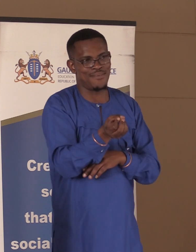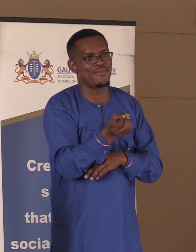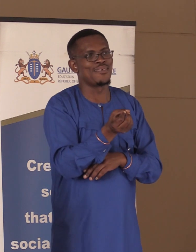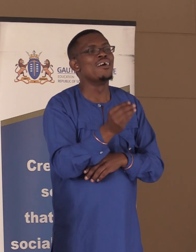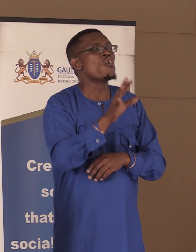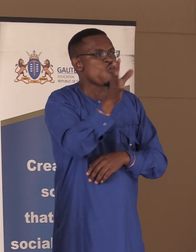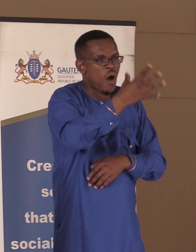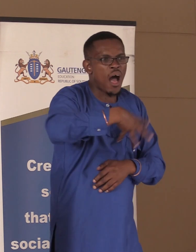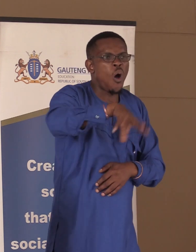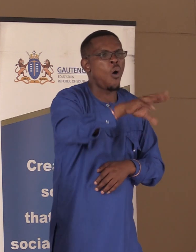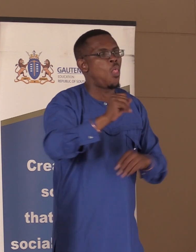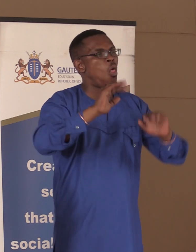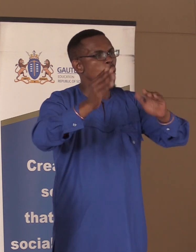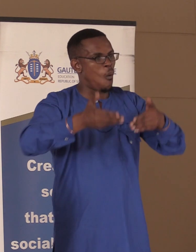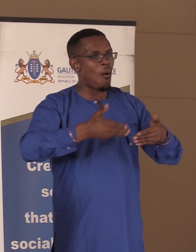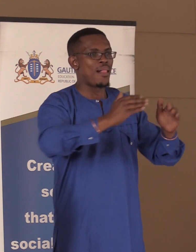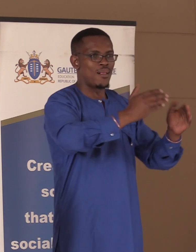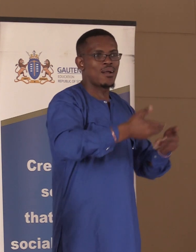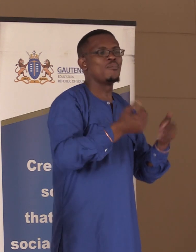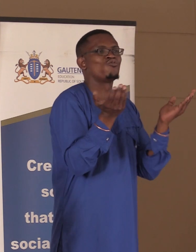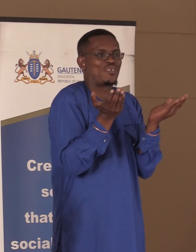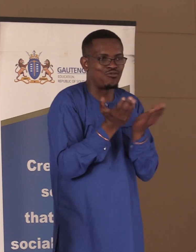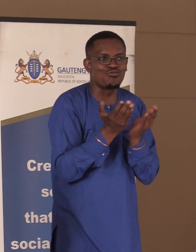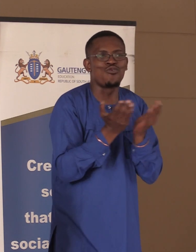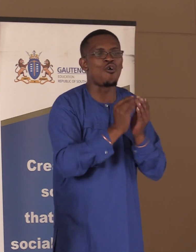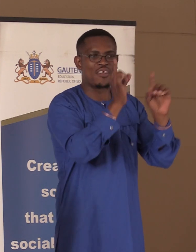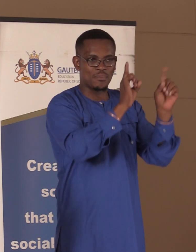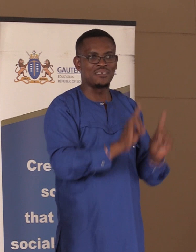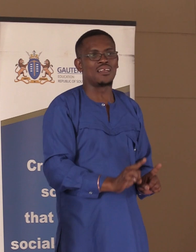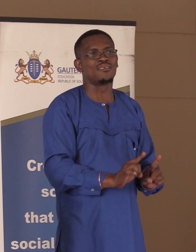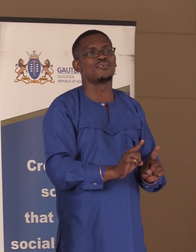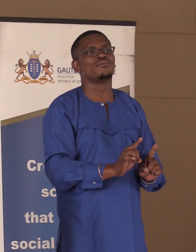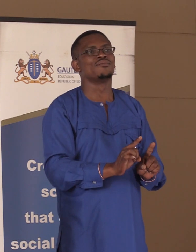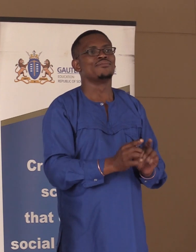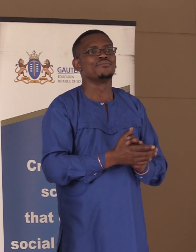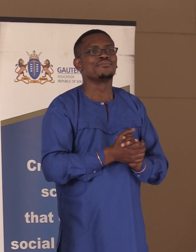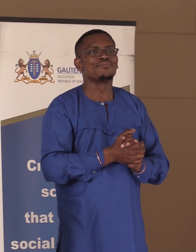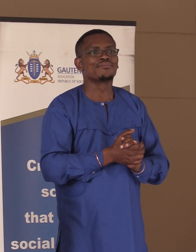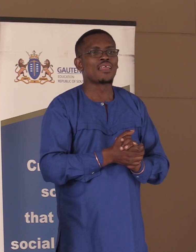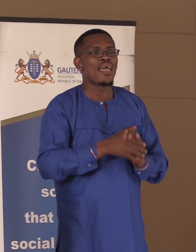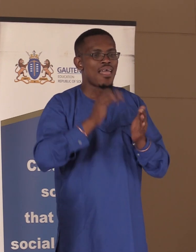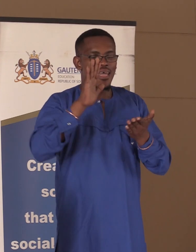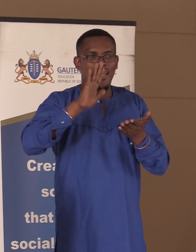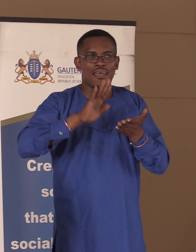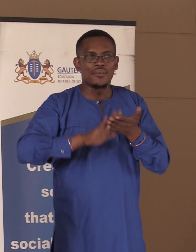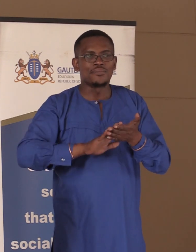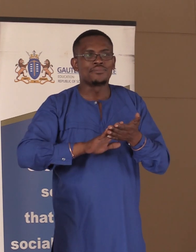are all welcome to this school of specialization